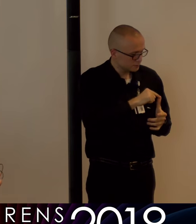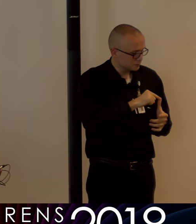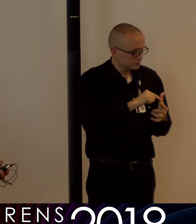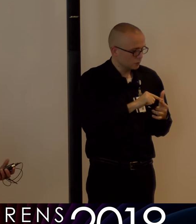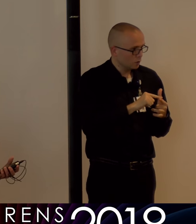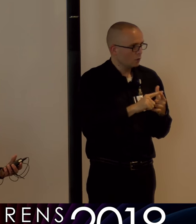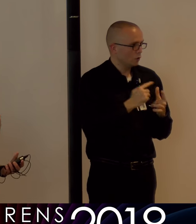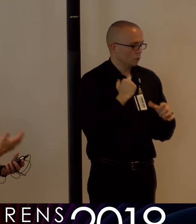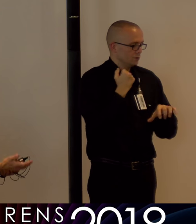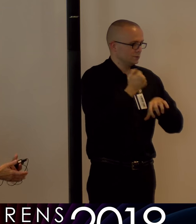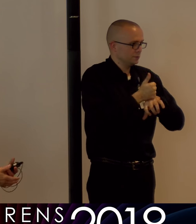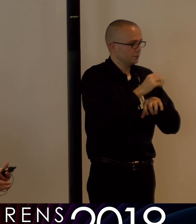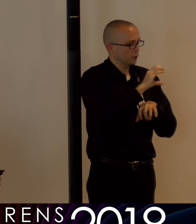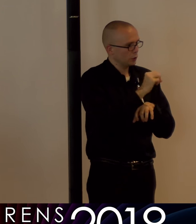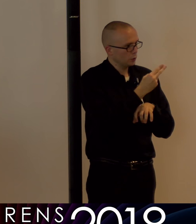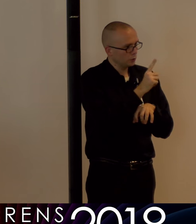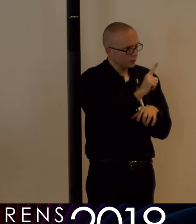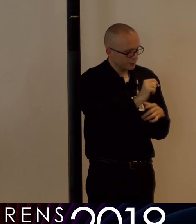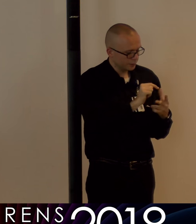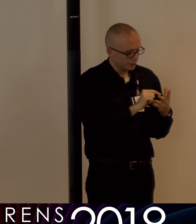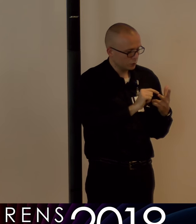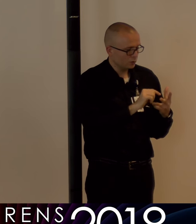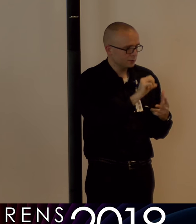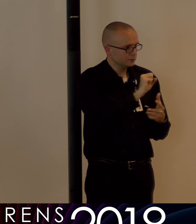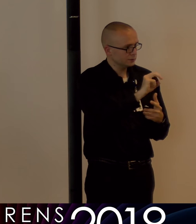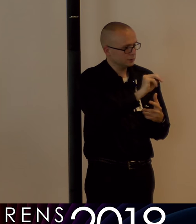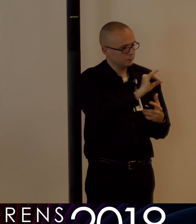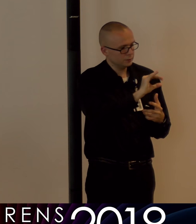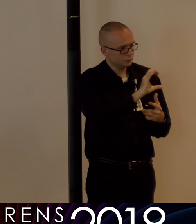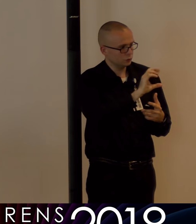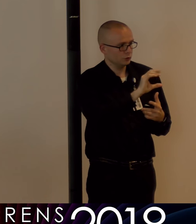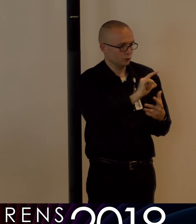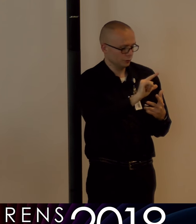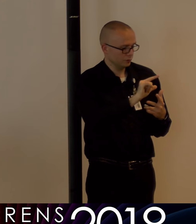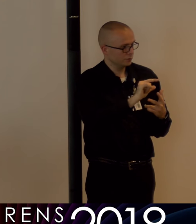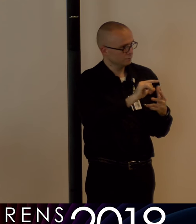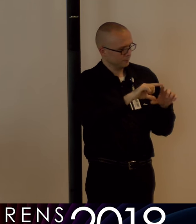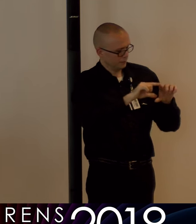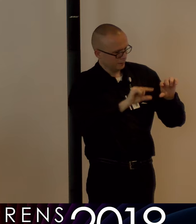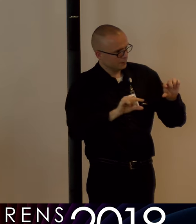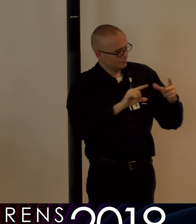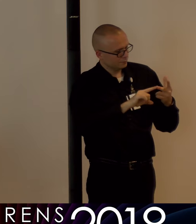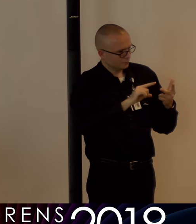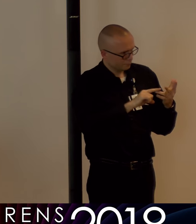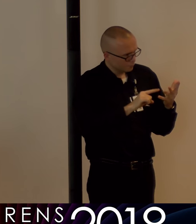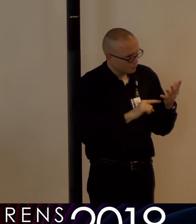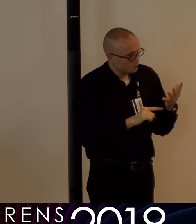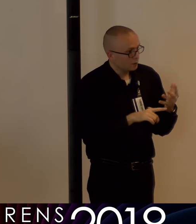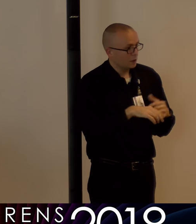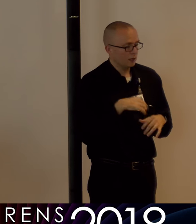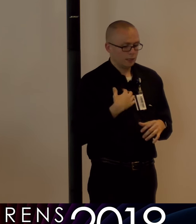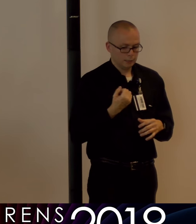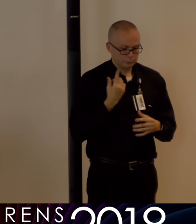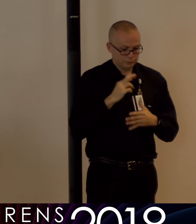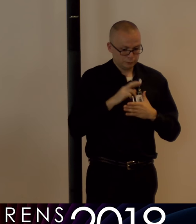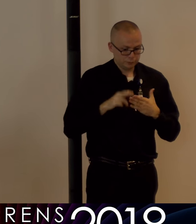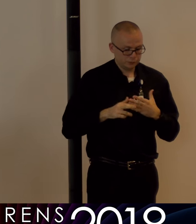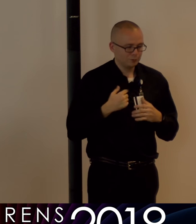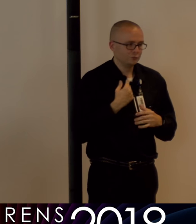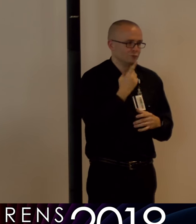up the cochlea or cells that make up the semicircular canal. So as much as I'd like to say I really understand this result, I